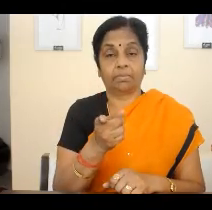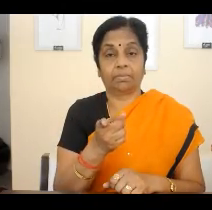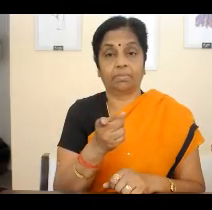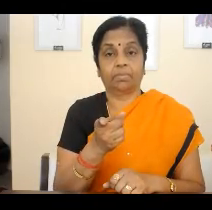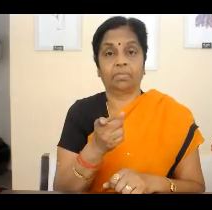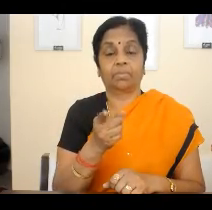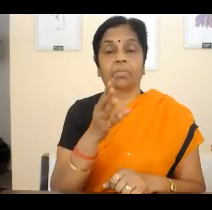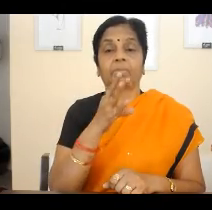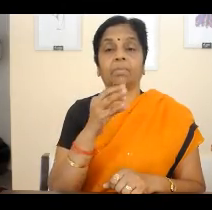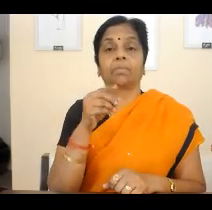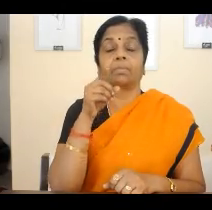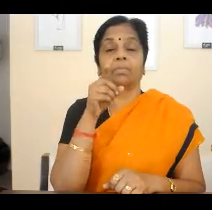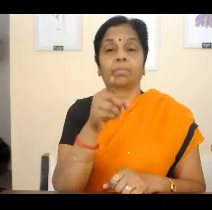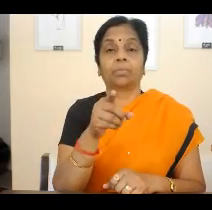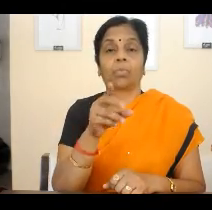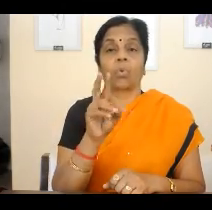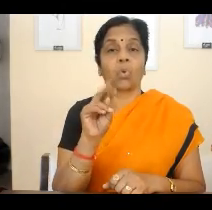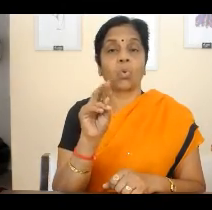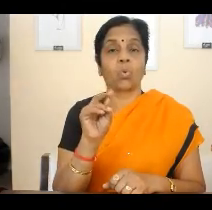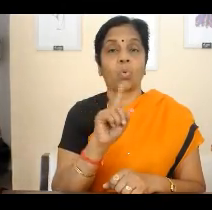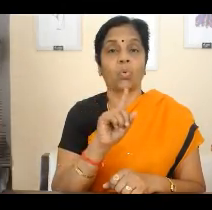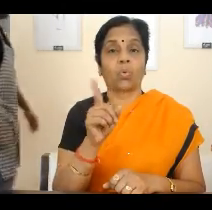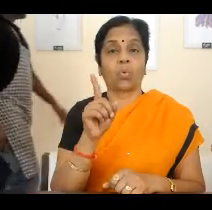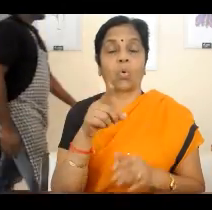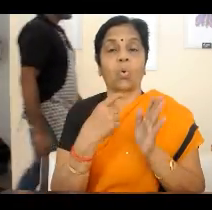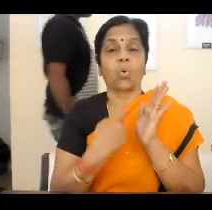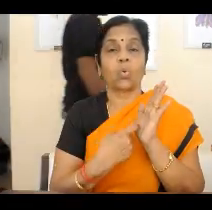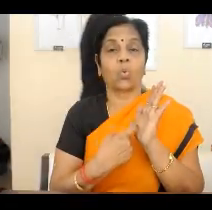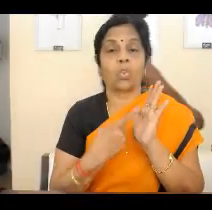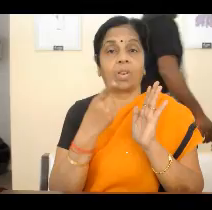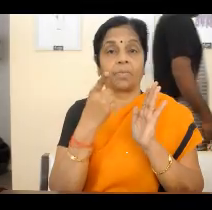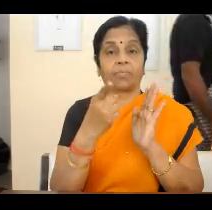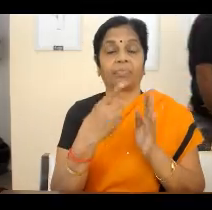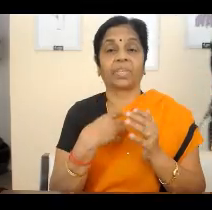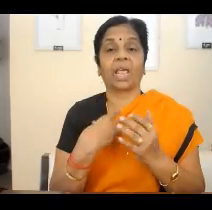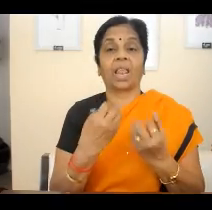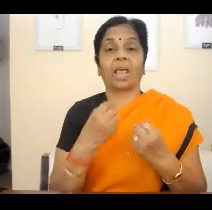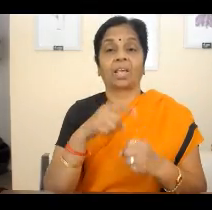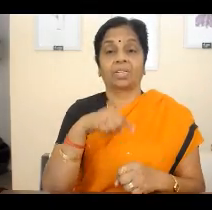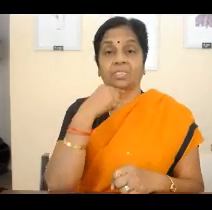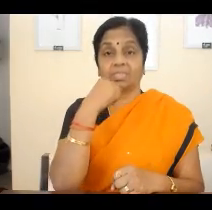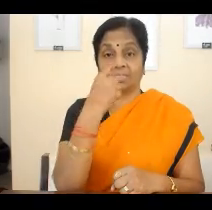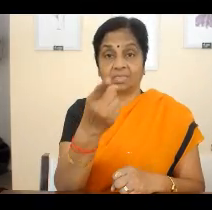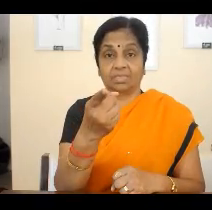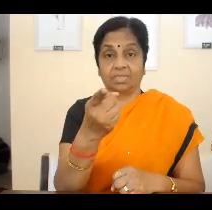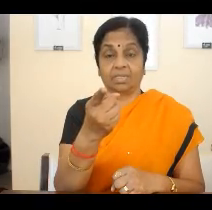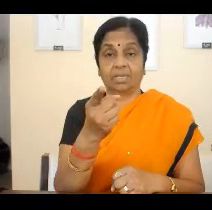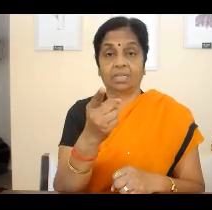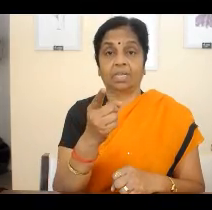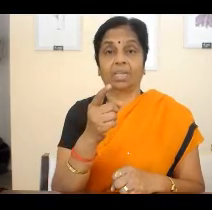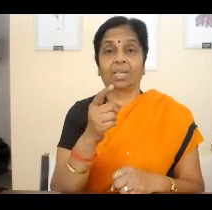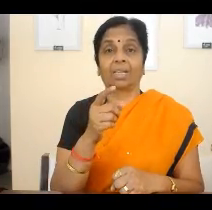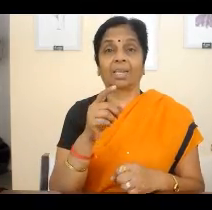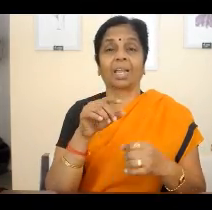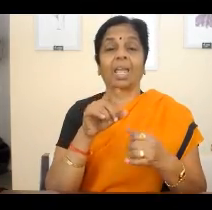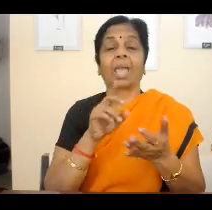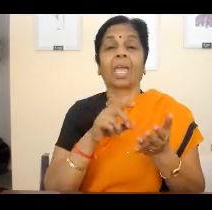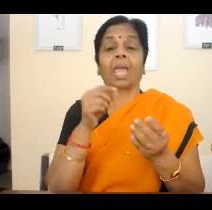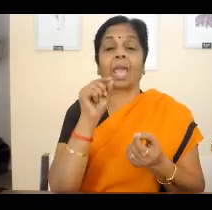and there should be no rules like saying that there is any income ceiling or